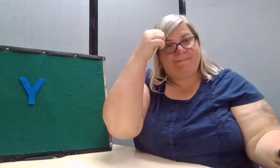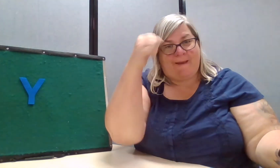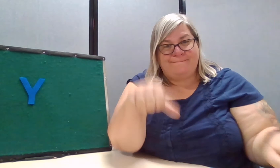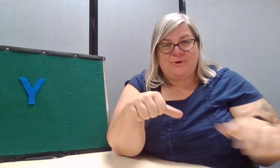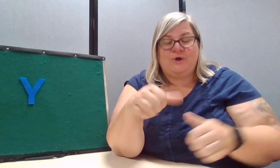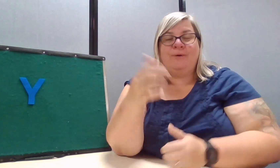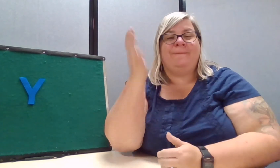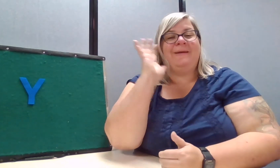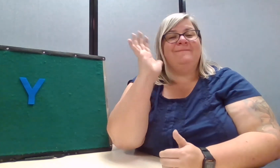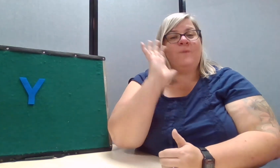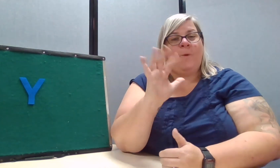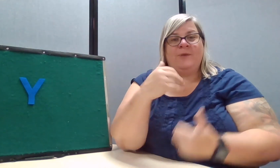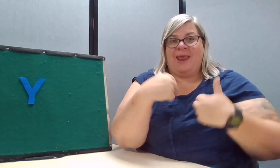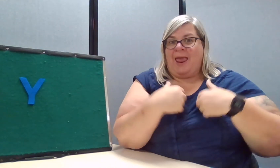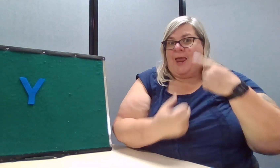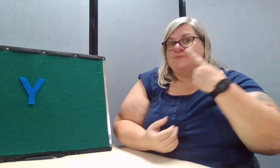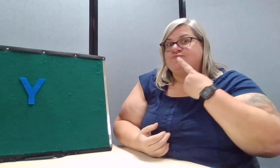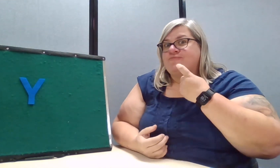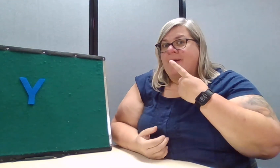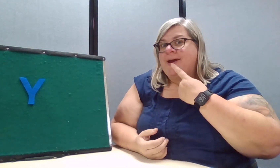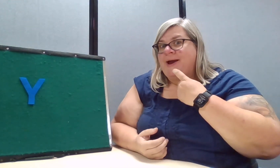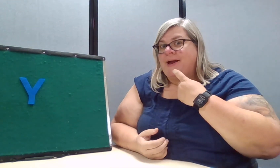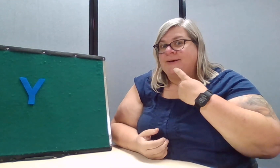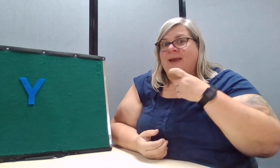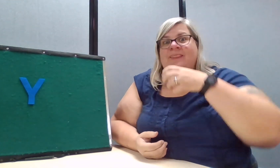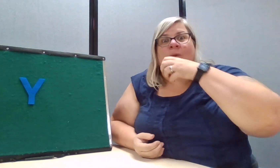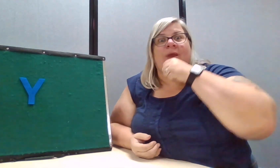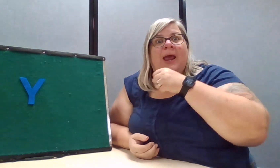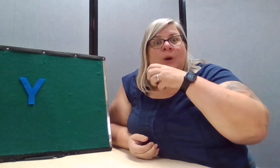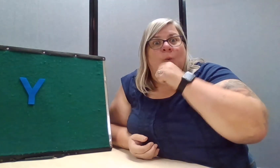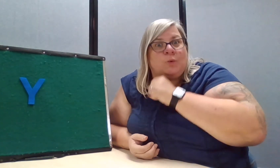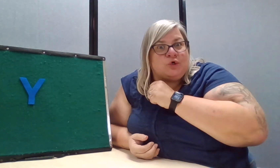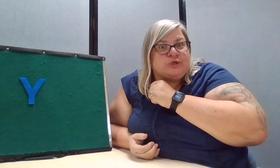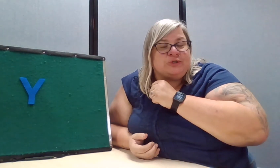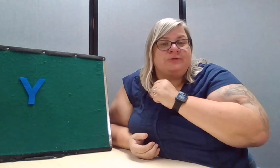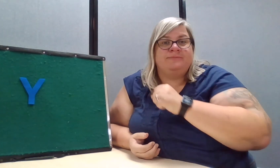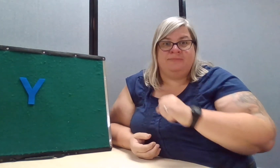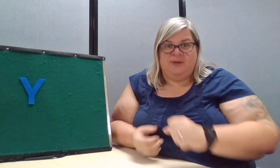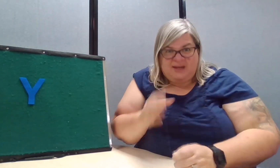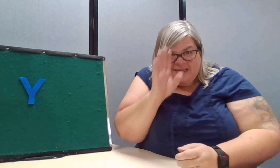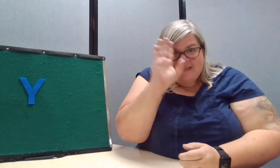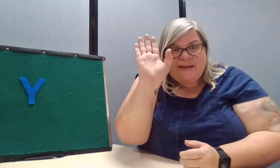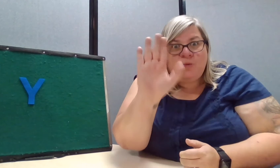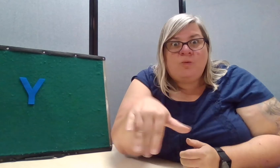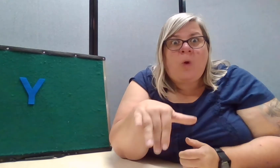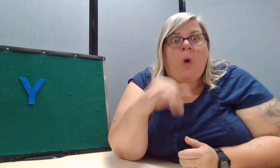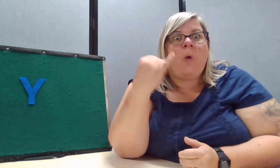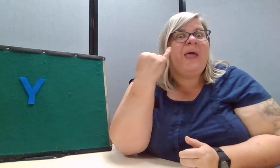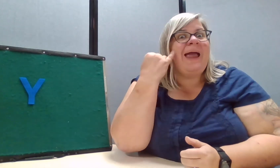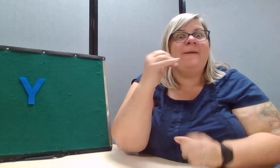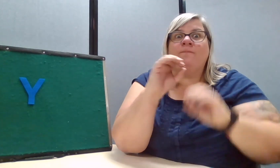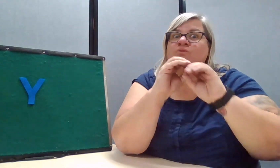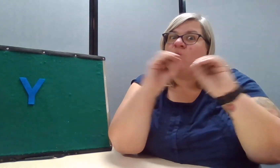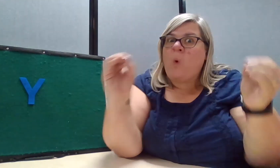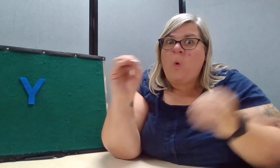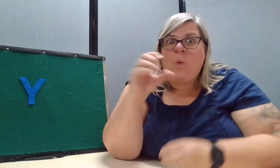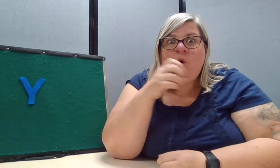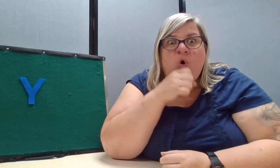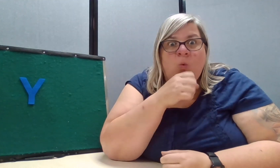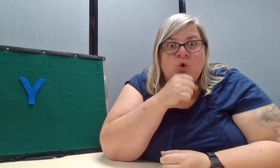Now remember, before we had red and orange, and did you know that if you didn't